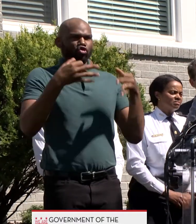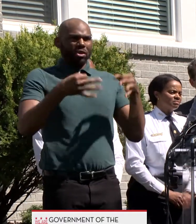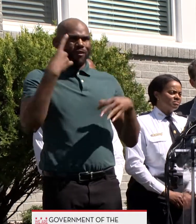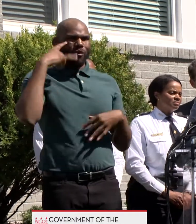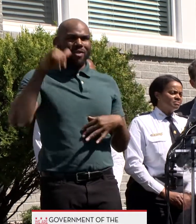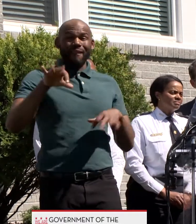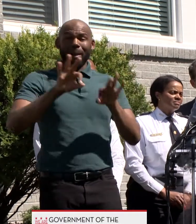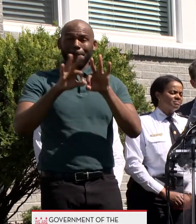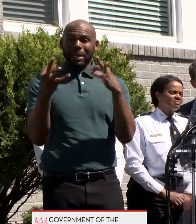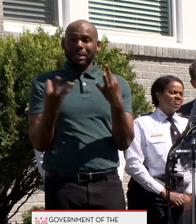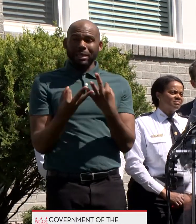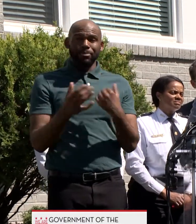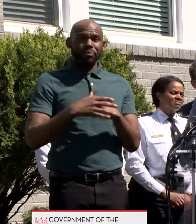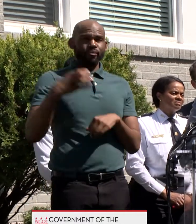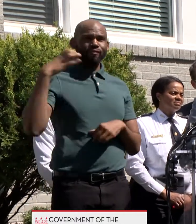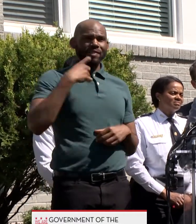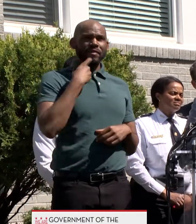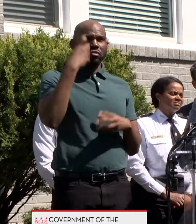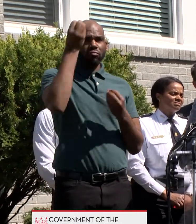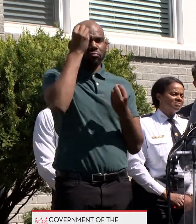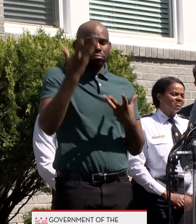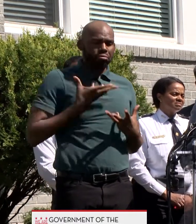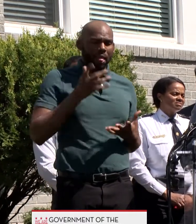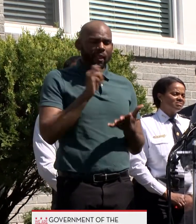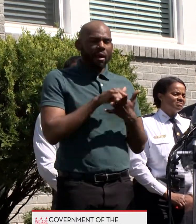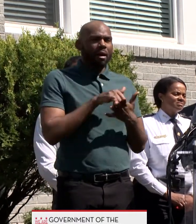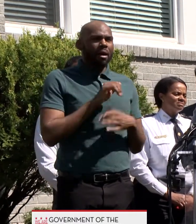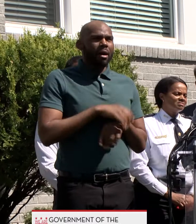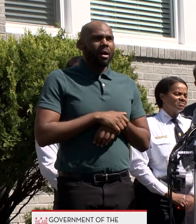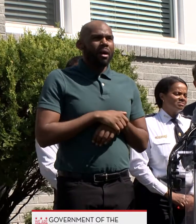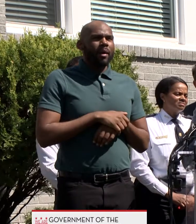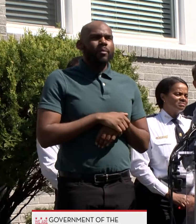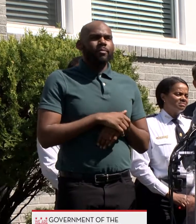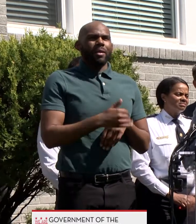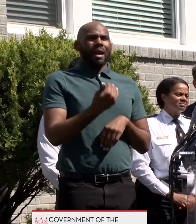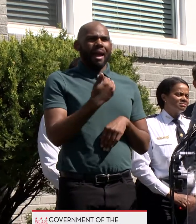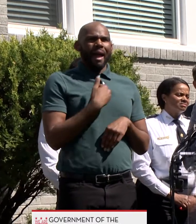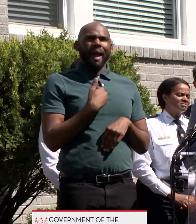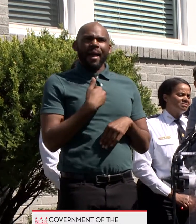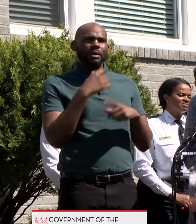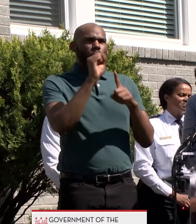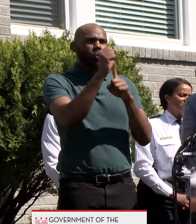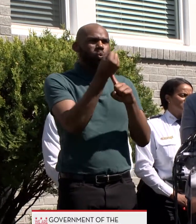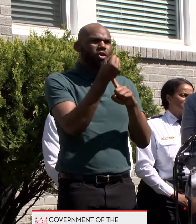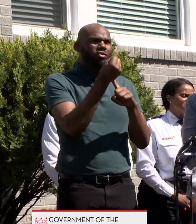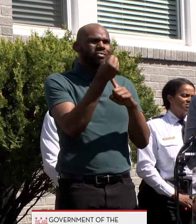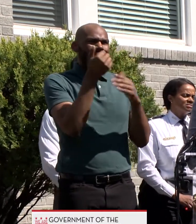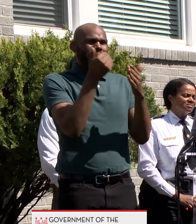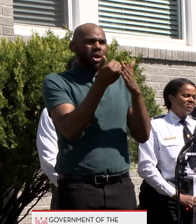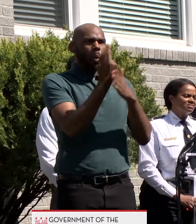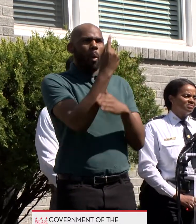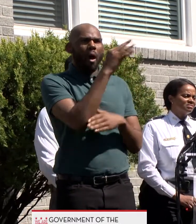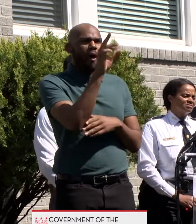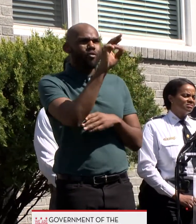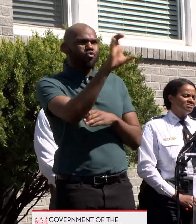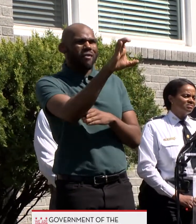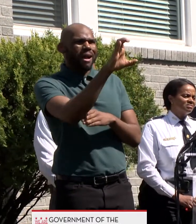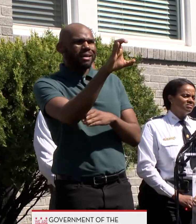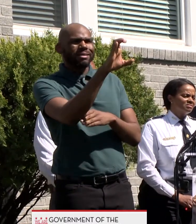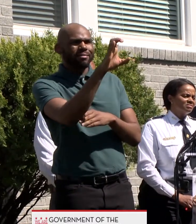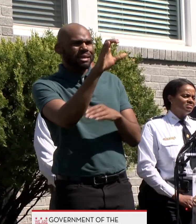family. The chief was telling me that we had an altercation in one of our recreation